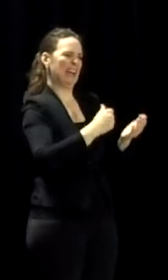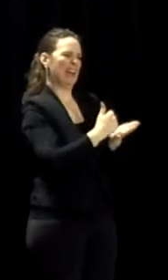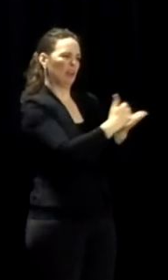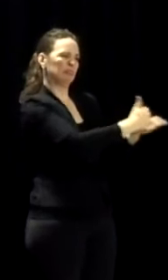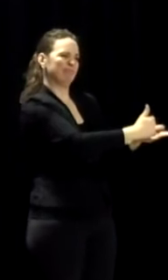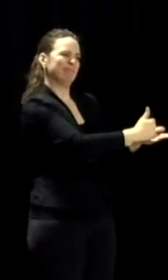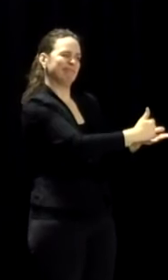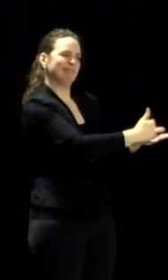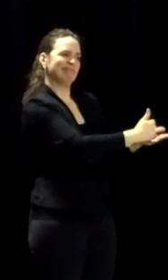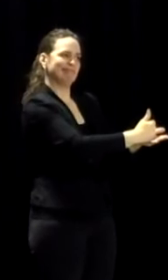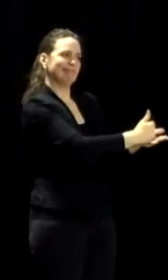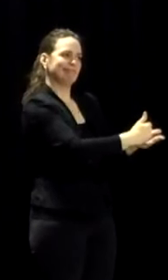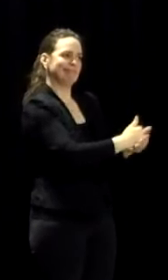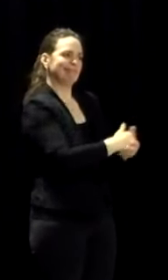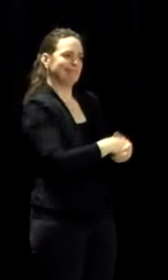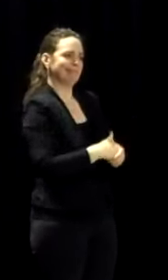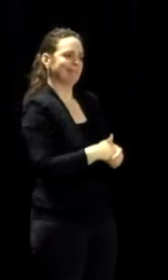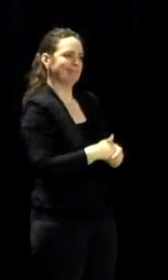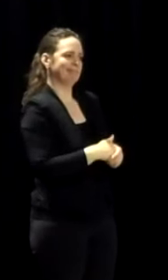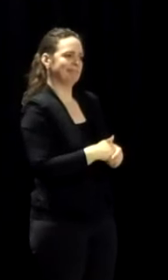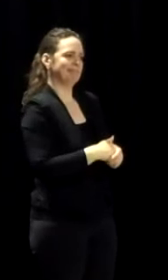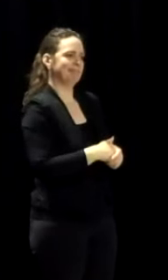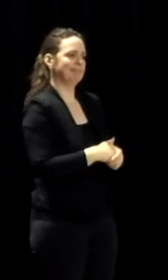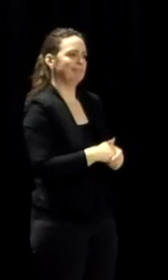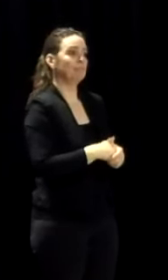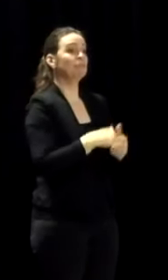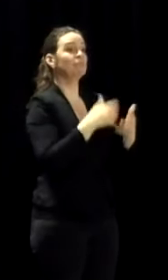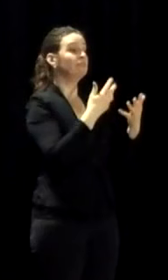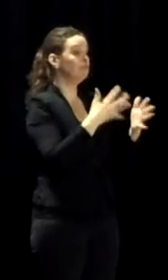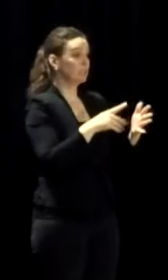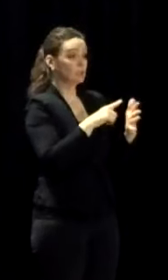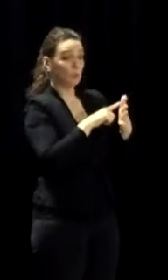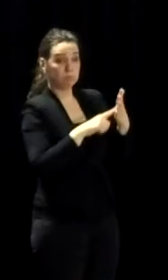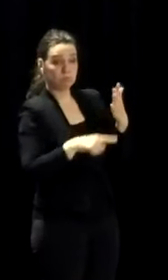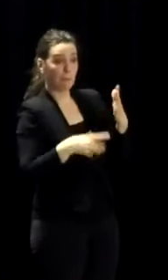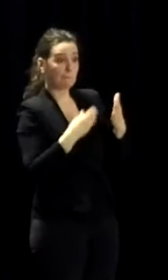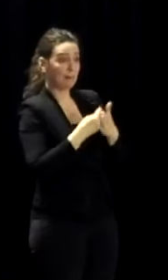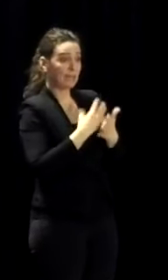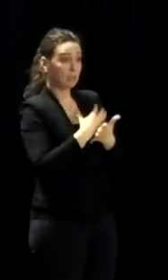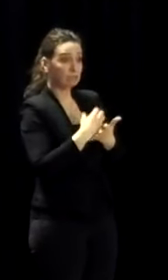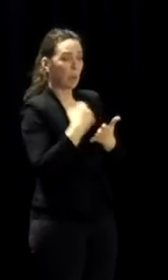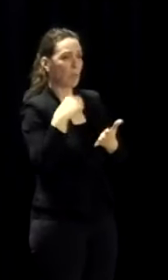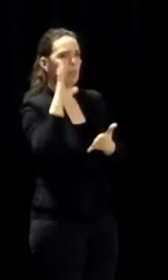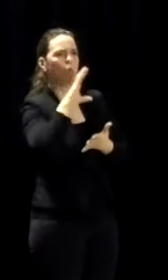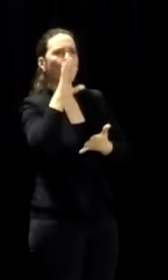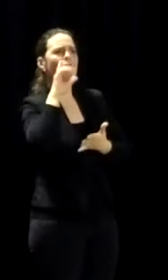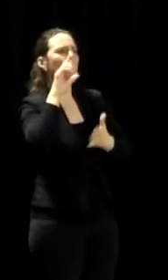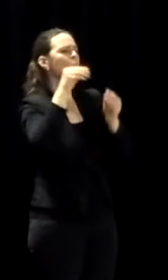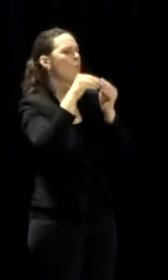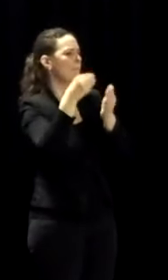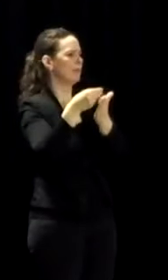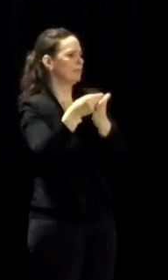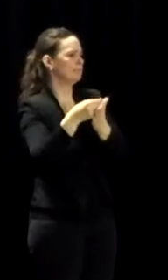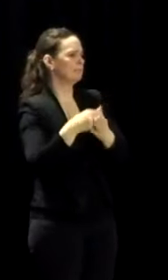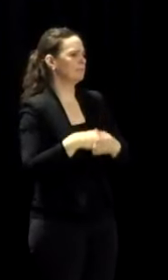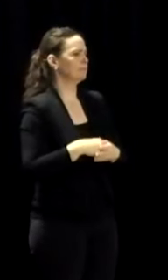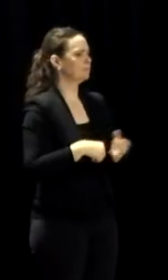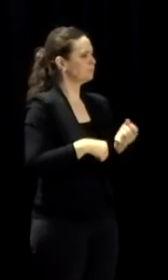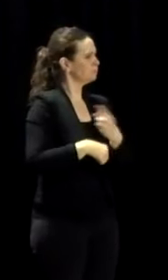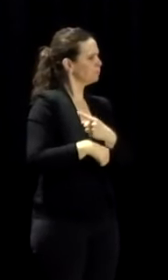looking at other resources. And the approval sounds like it's happening pretty quickly after applications. Yeah, the loan committee at